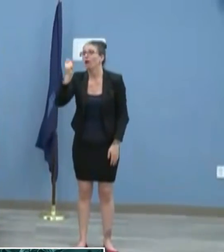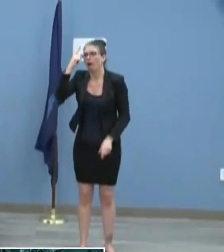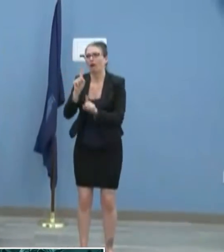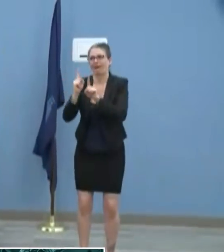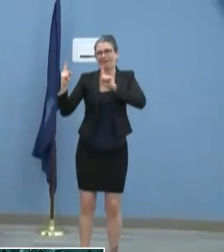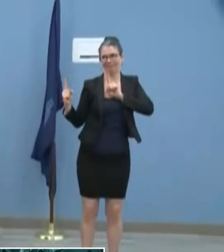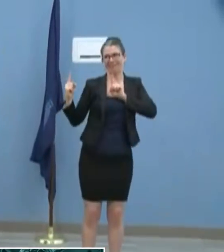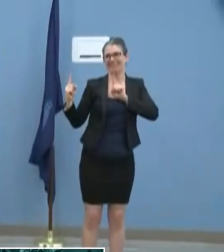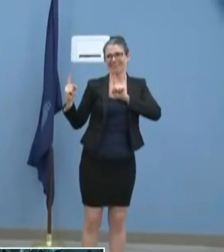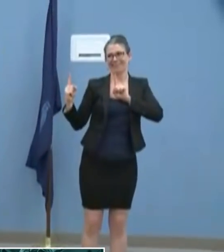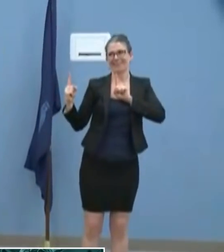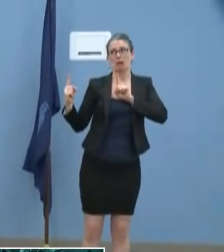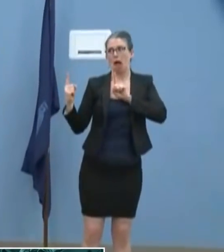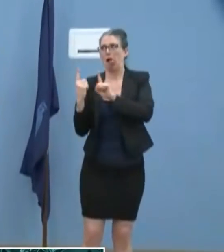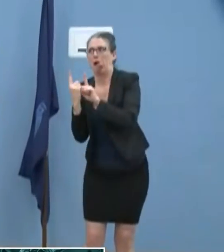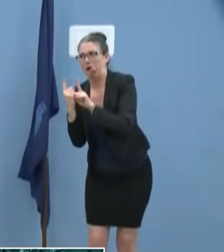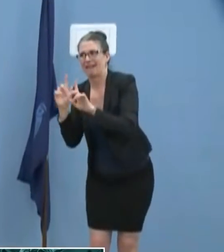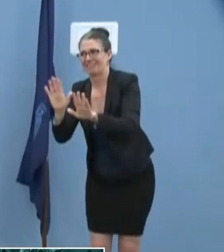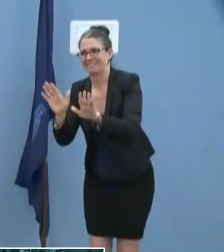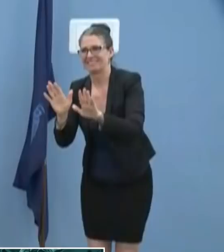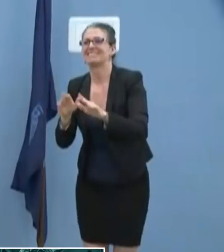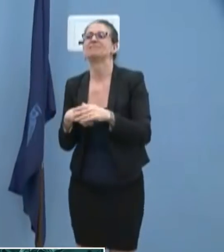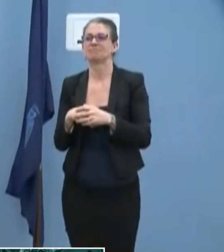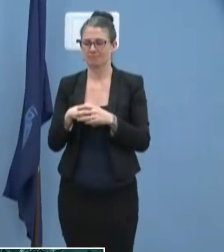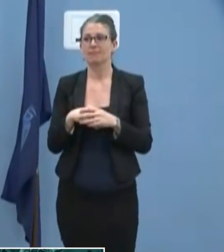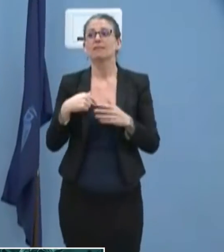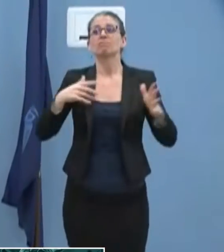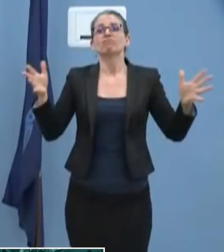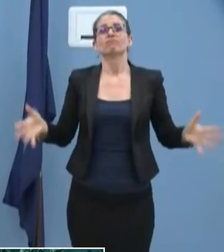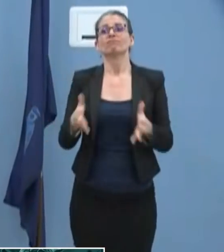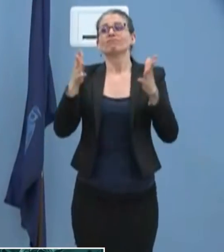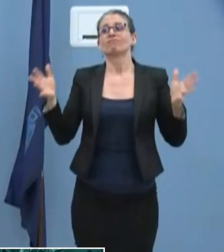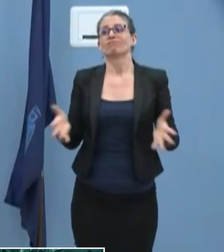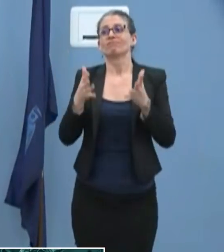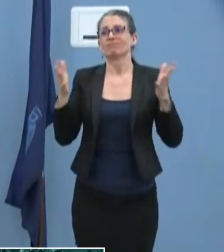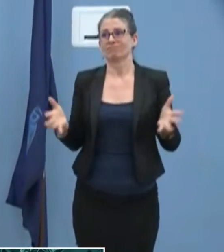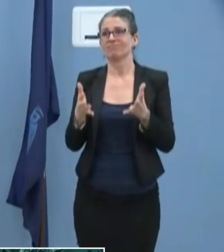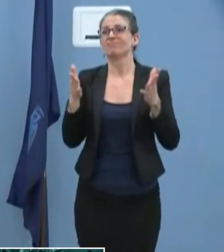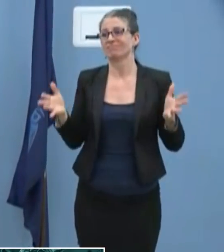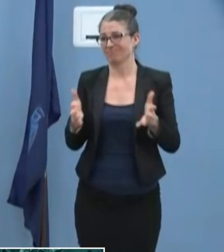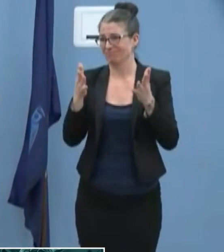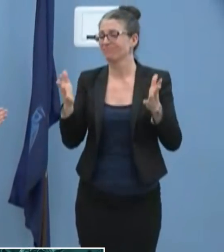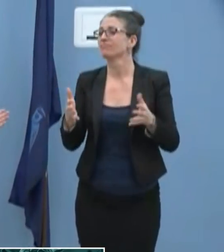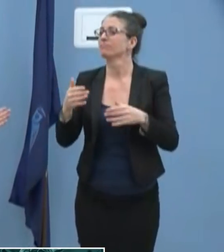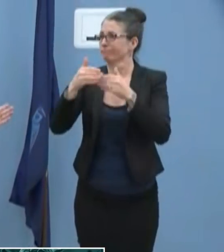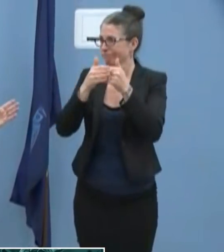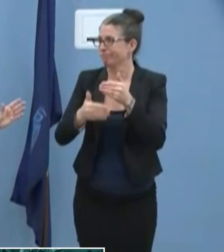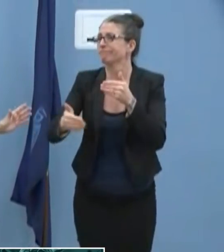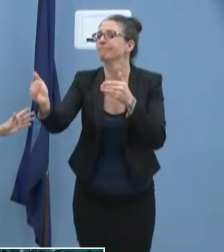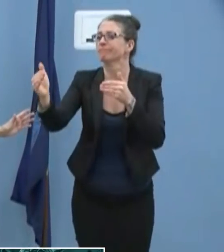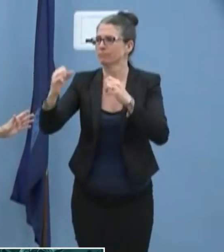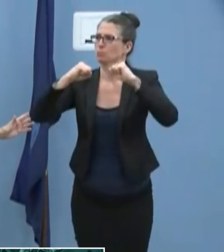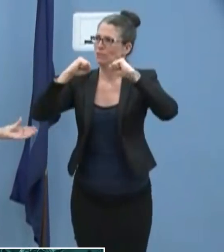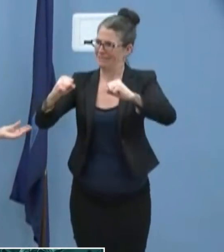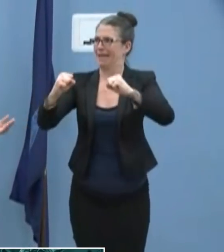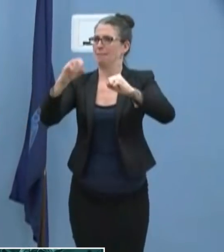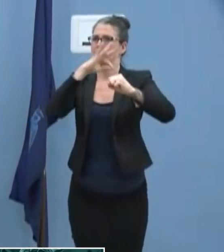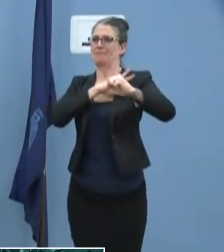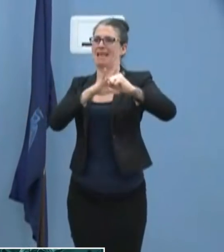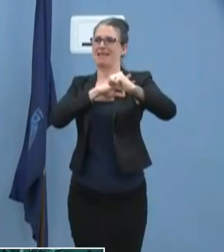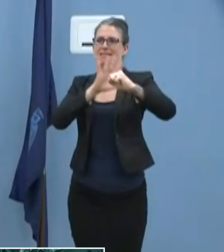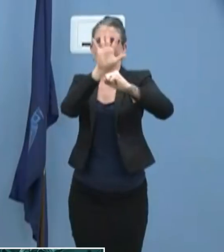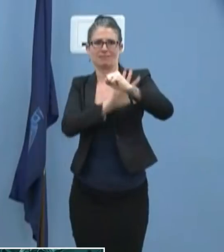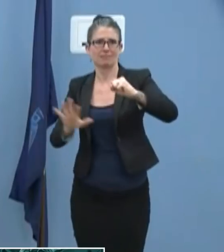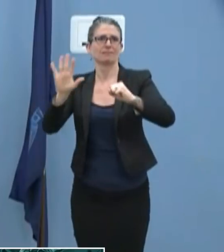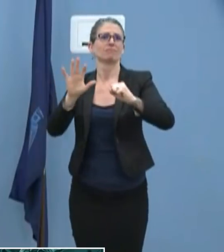Staying apart now in order that we will stay safe in the future. Keeping those distances to bring